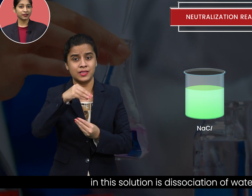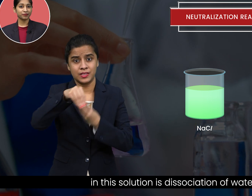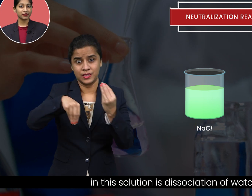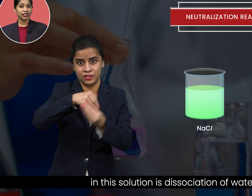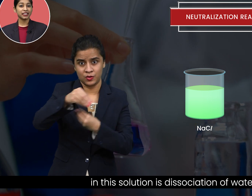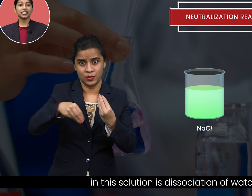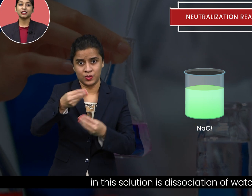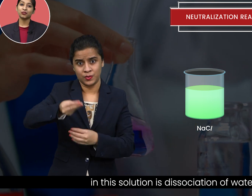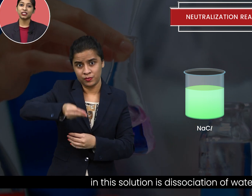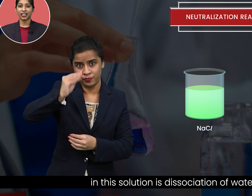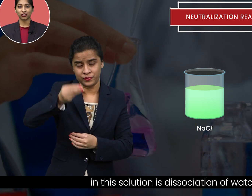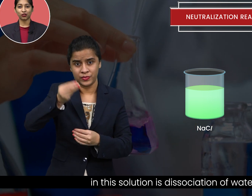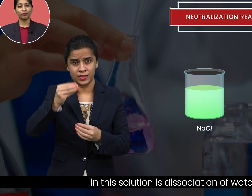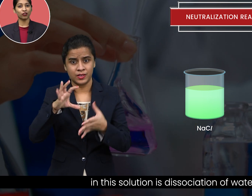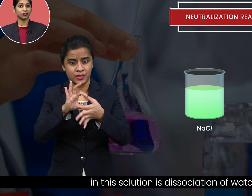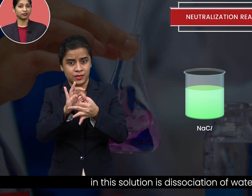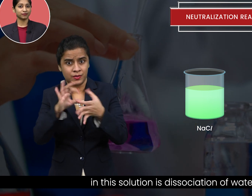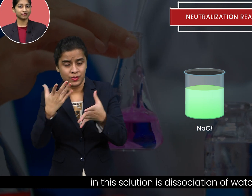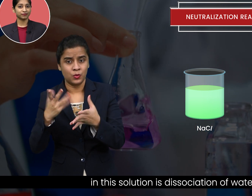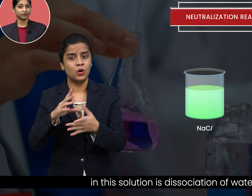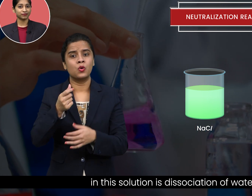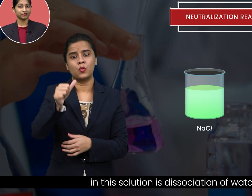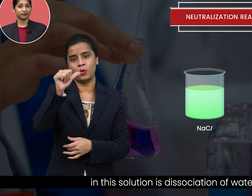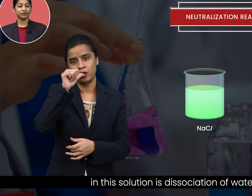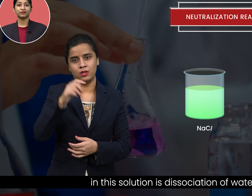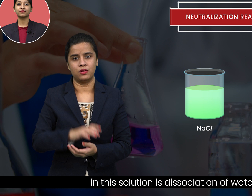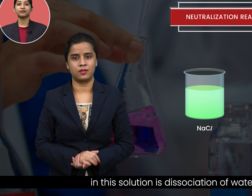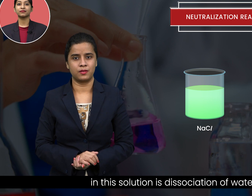is dissociation of water.